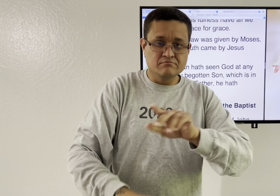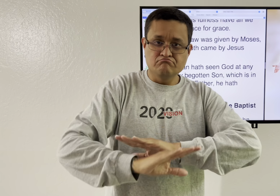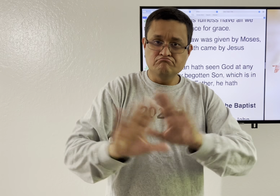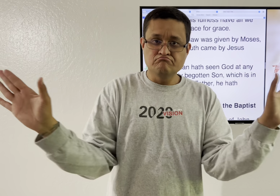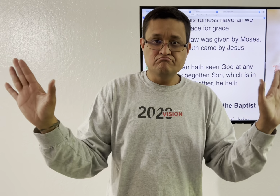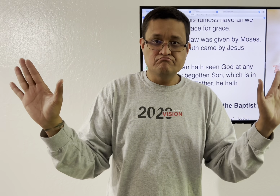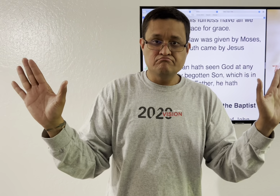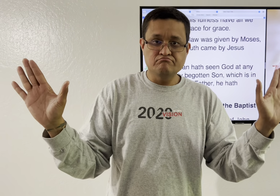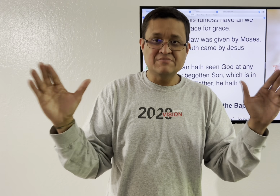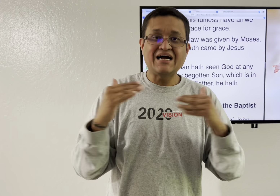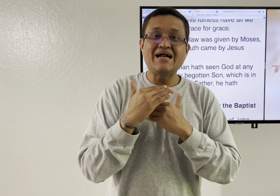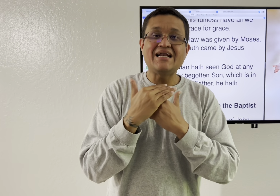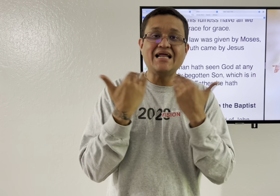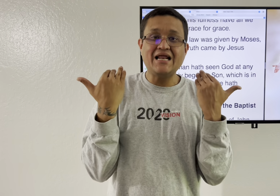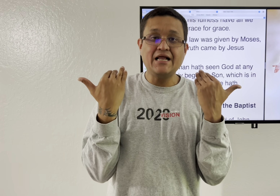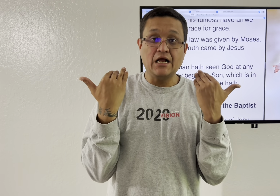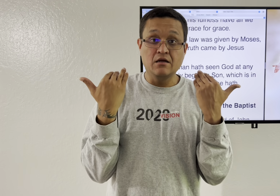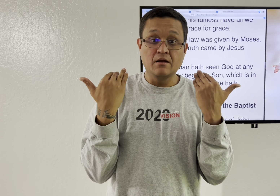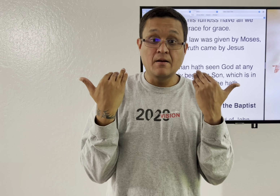So again, no man has seen God at any time.